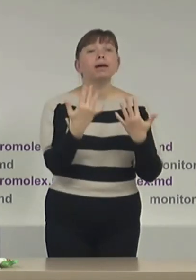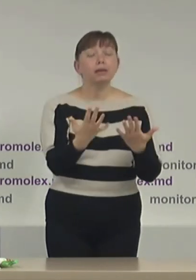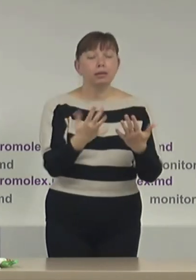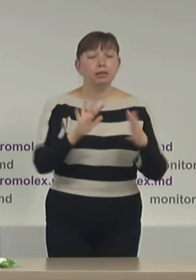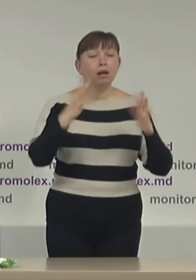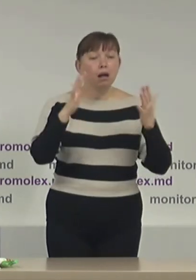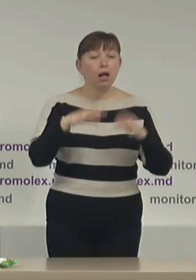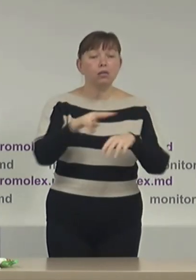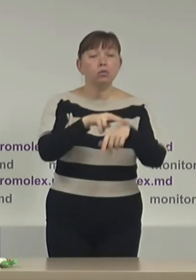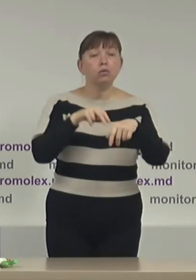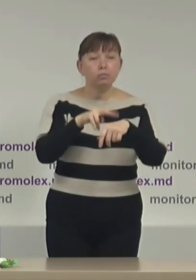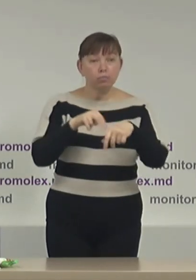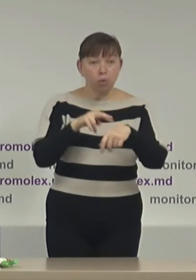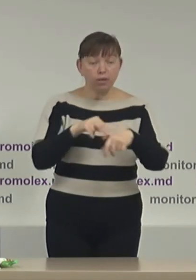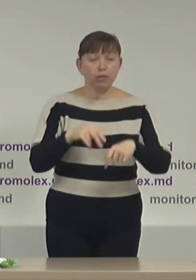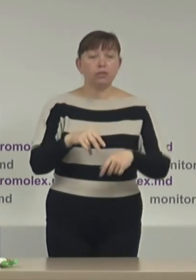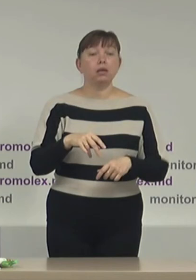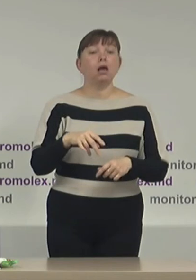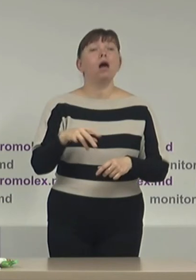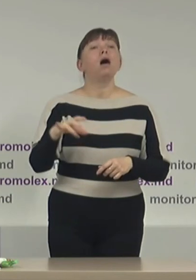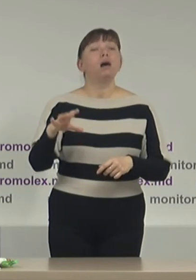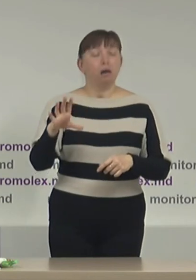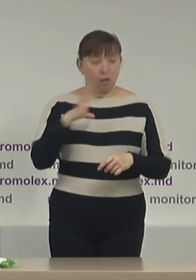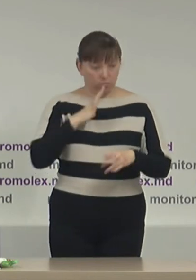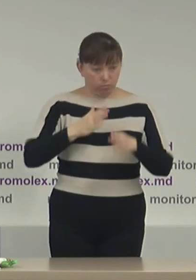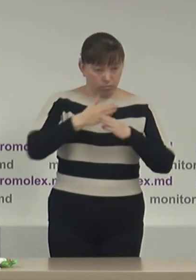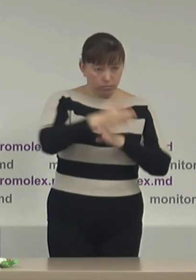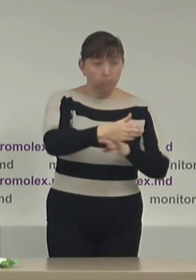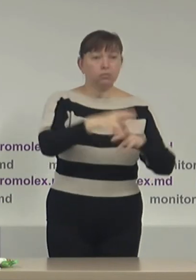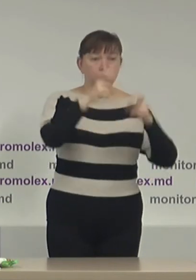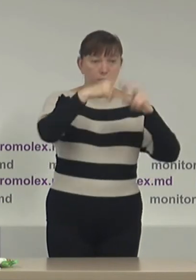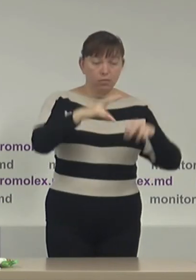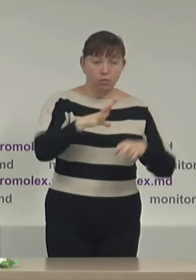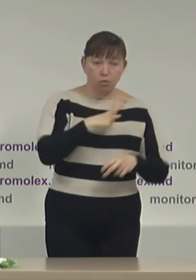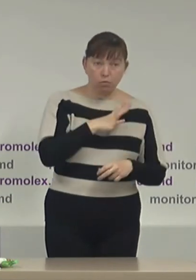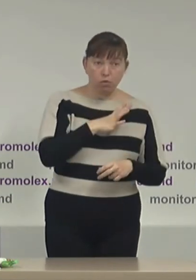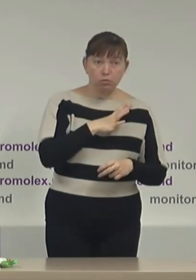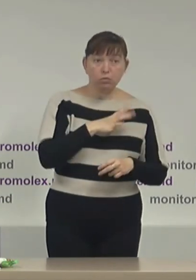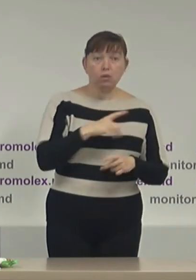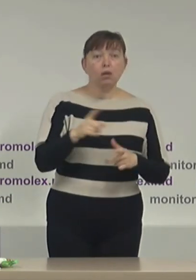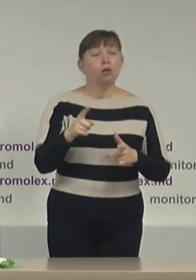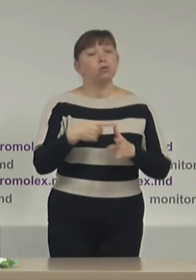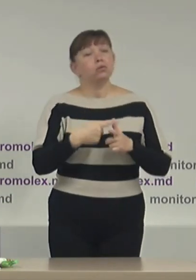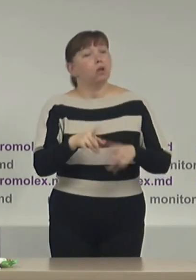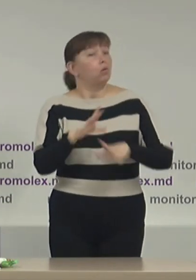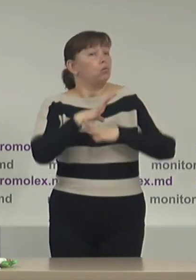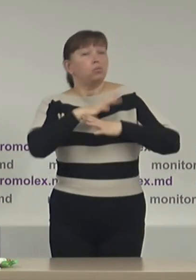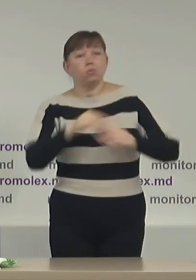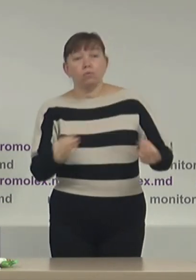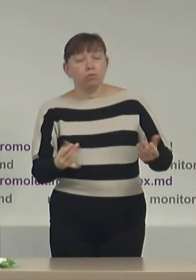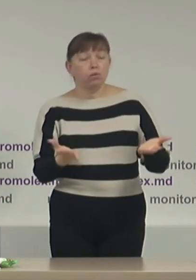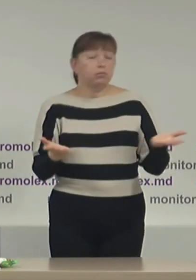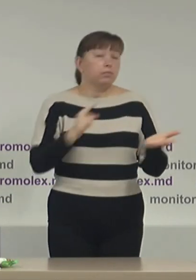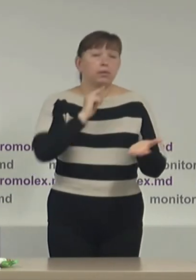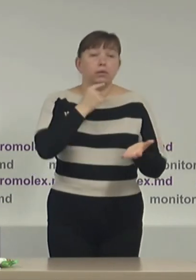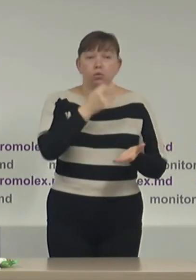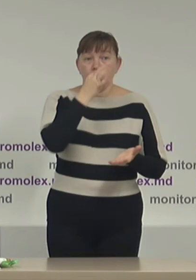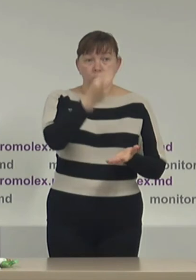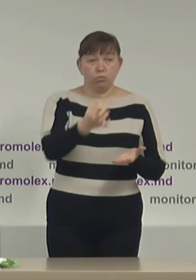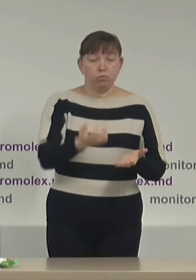yet received it. And we do not know how many cases the General Police Inspectorate